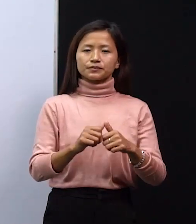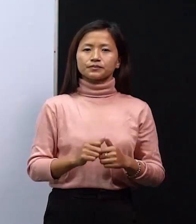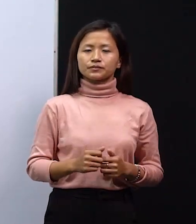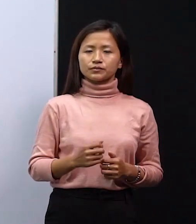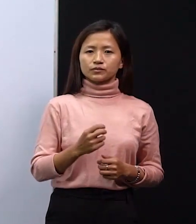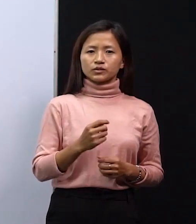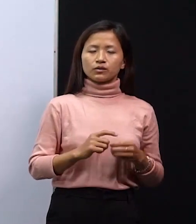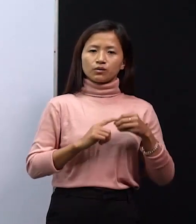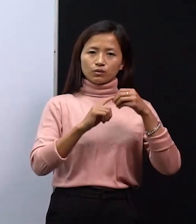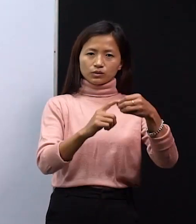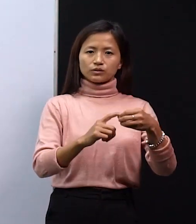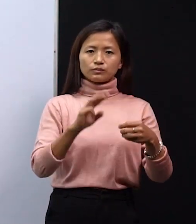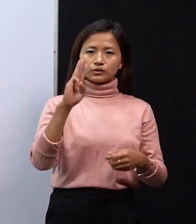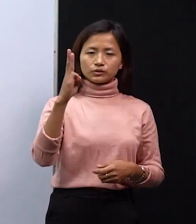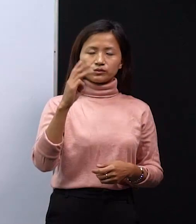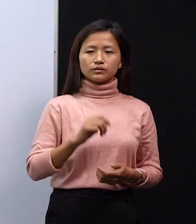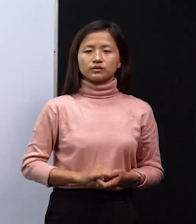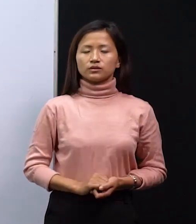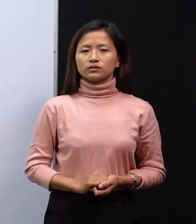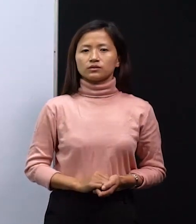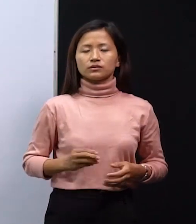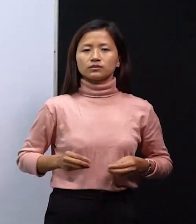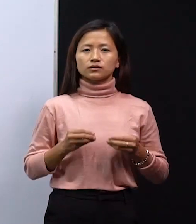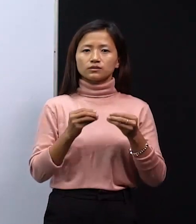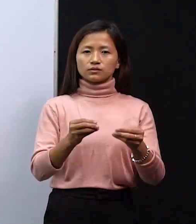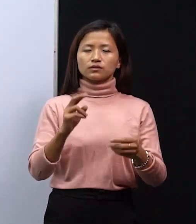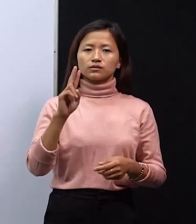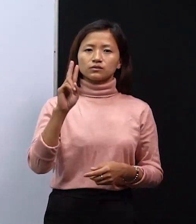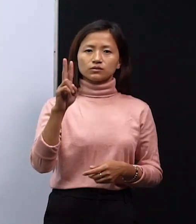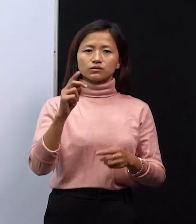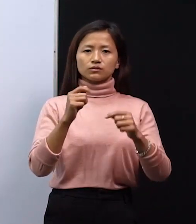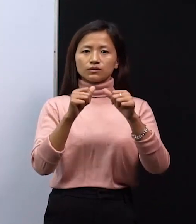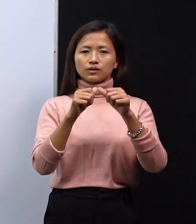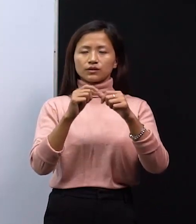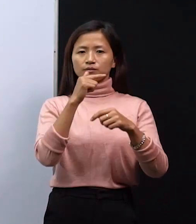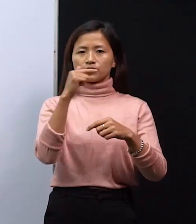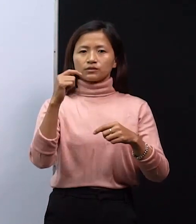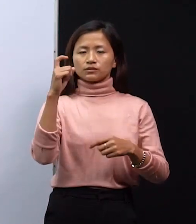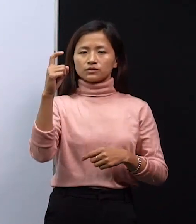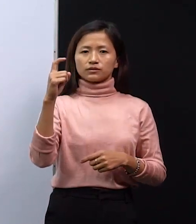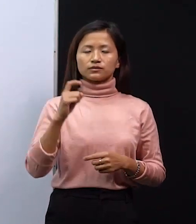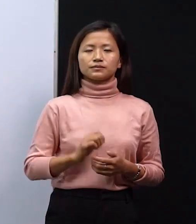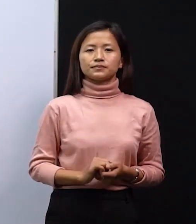let's look at question number 3. It is given 2a minus 7